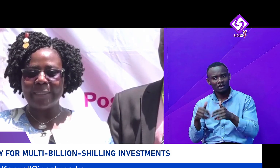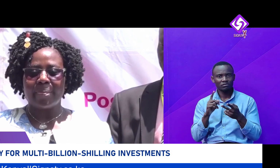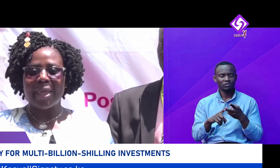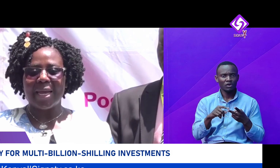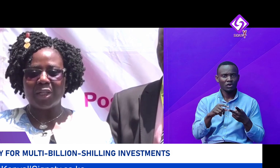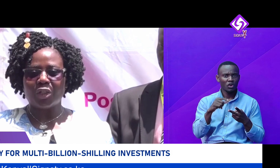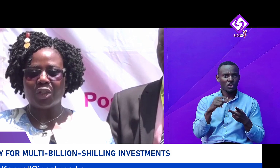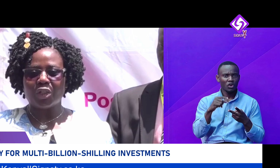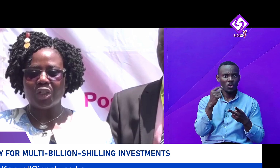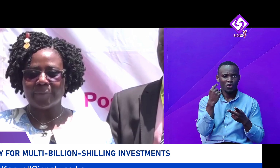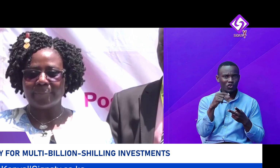mining, energy,